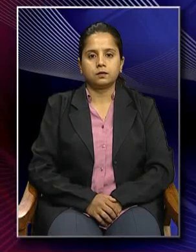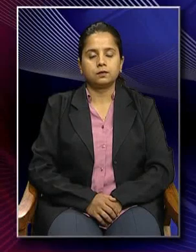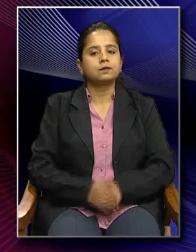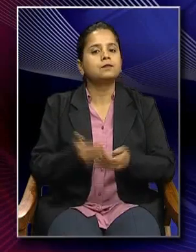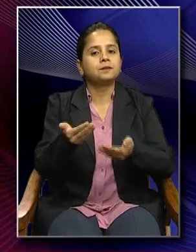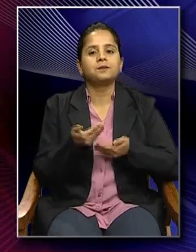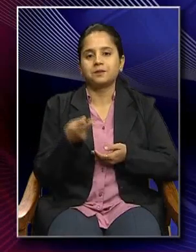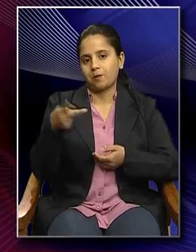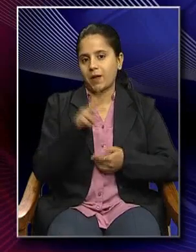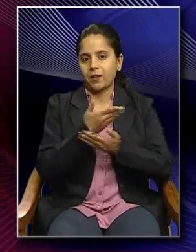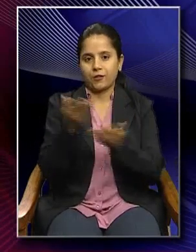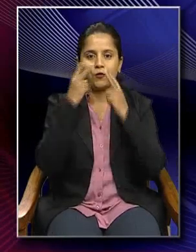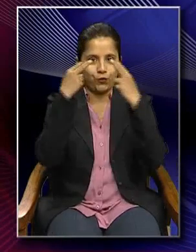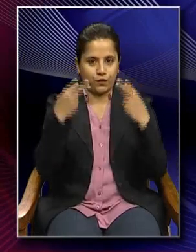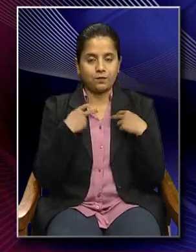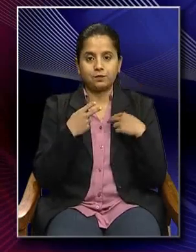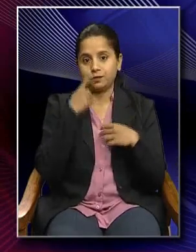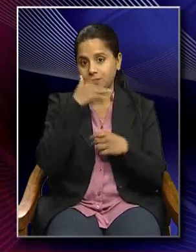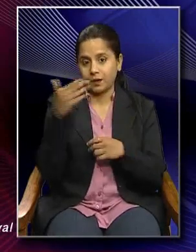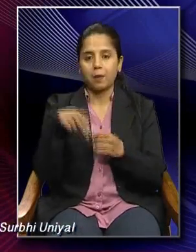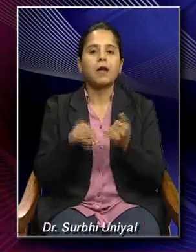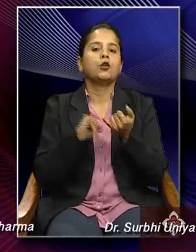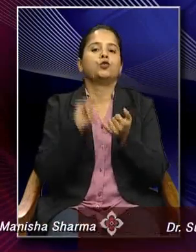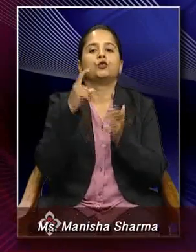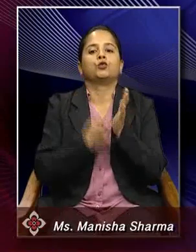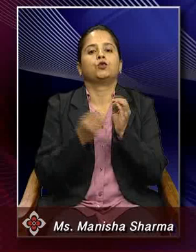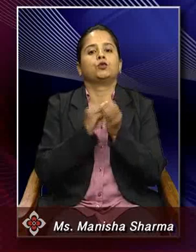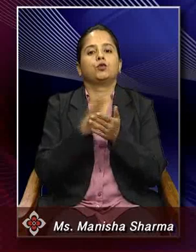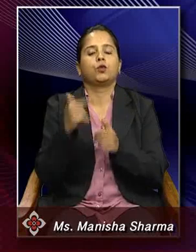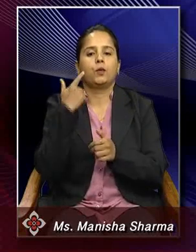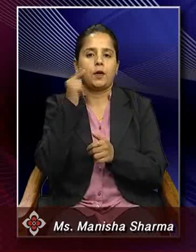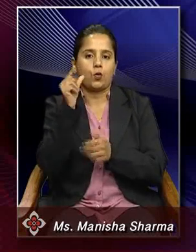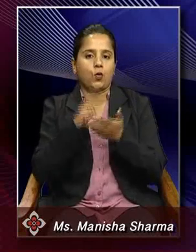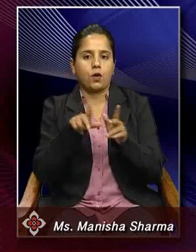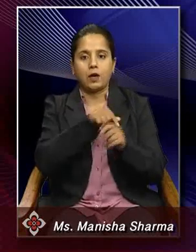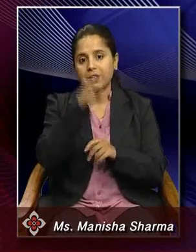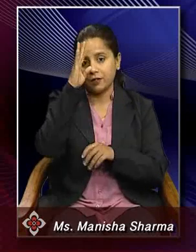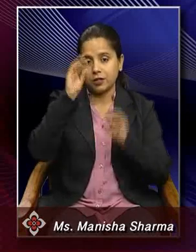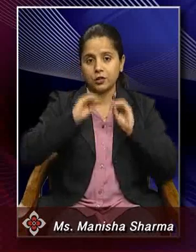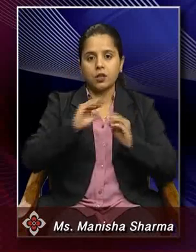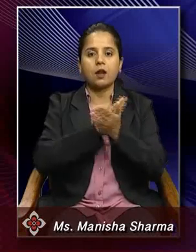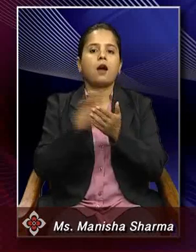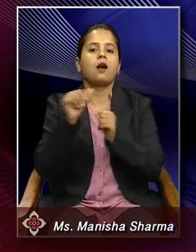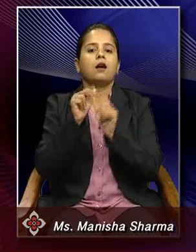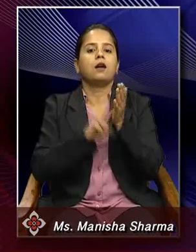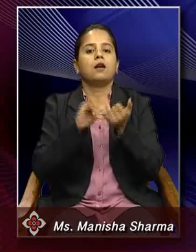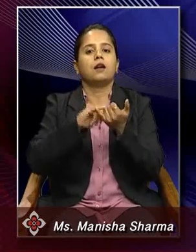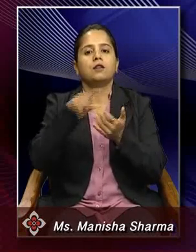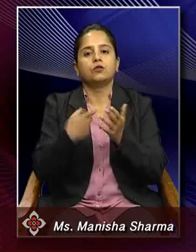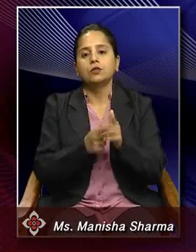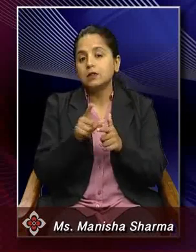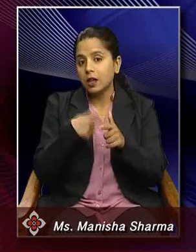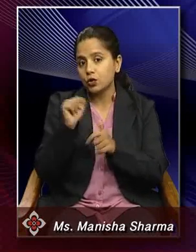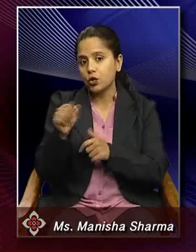Welcome back, viewers. You are with me, Surbhi Unyal, and I teach philosophy at Hansraj College, University of